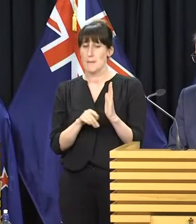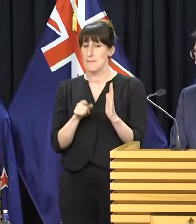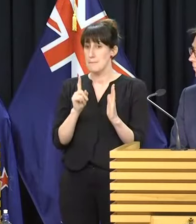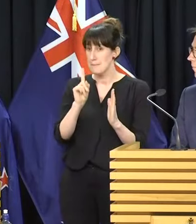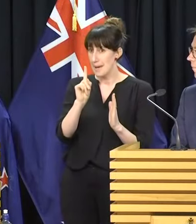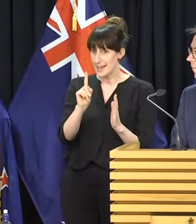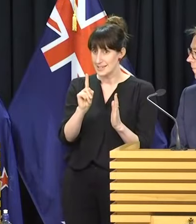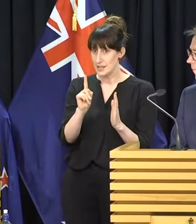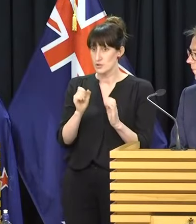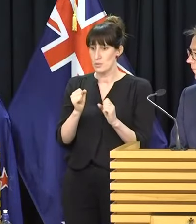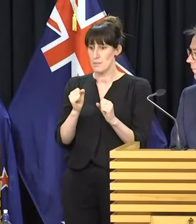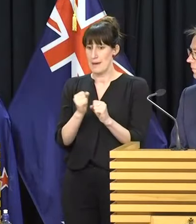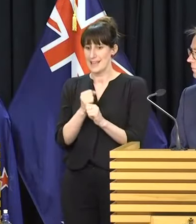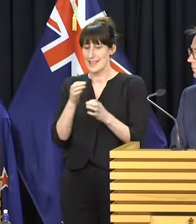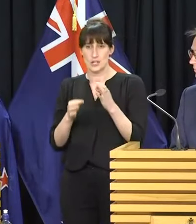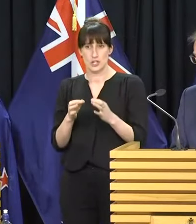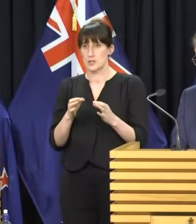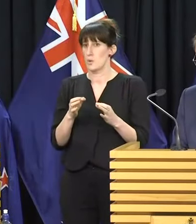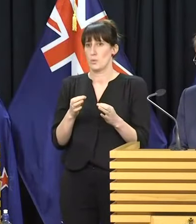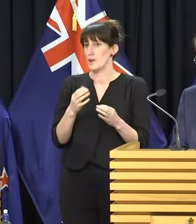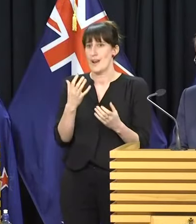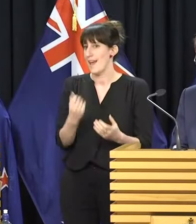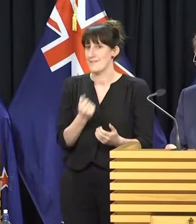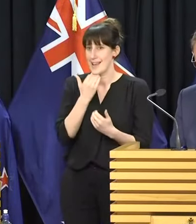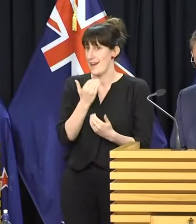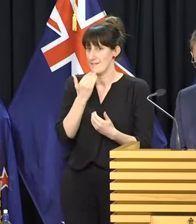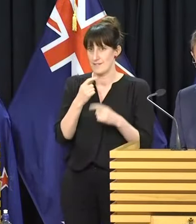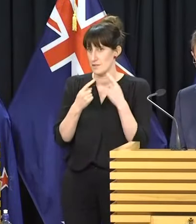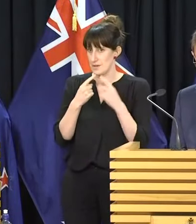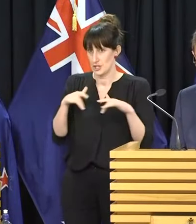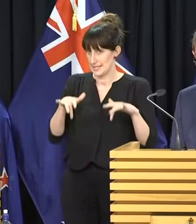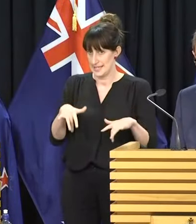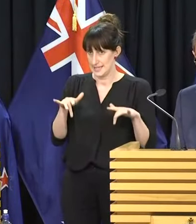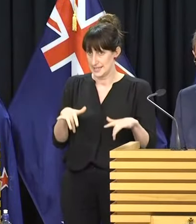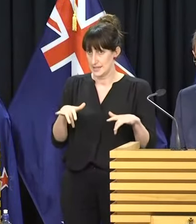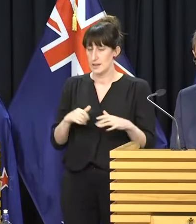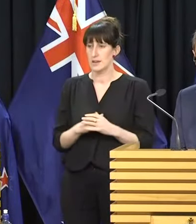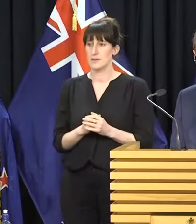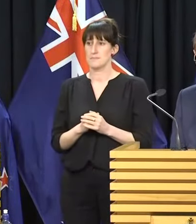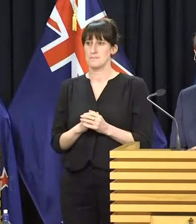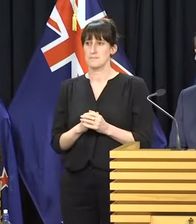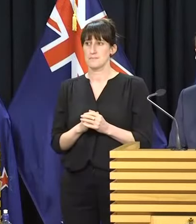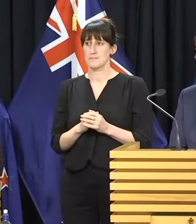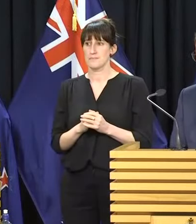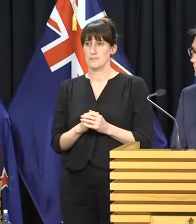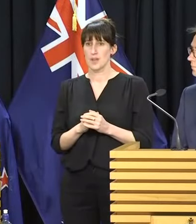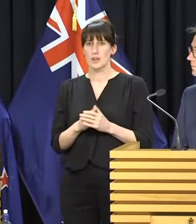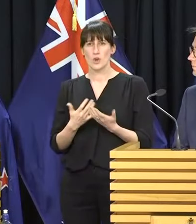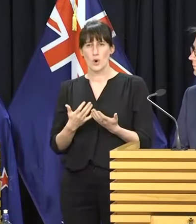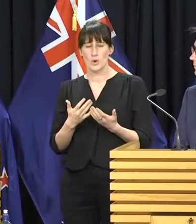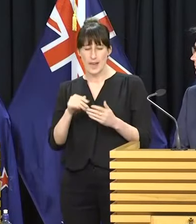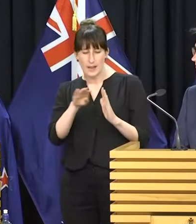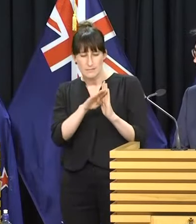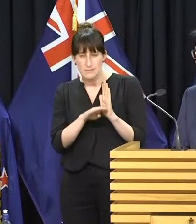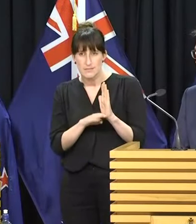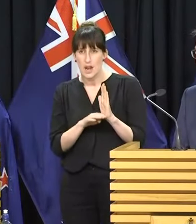to weigh that information against those criteria. So it will include, what do we know about the likely source of